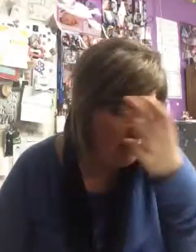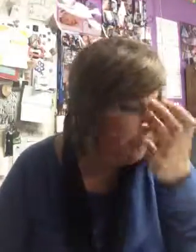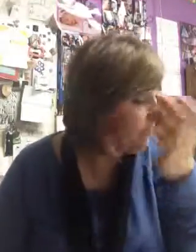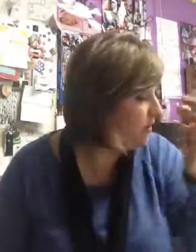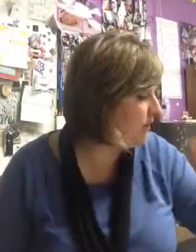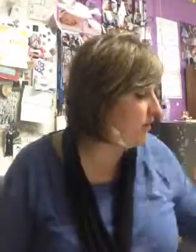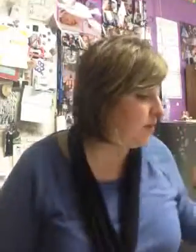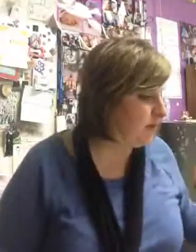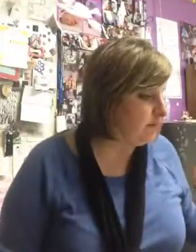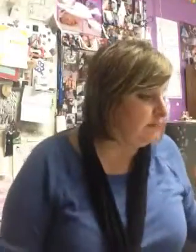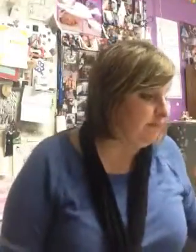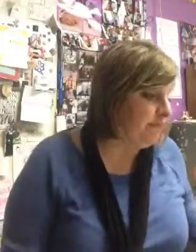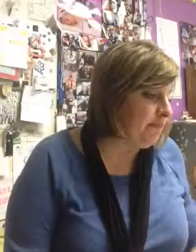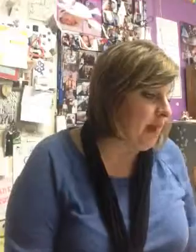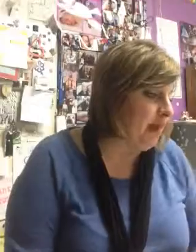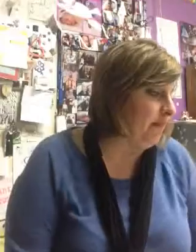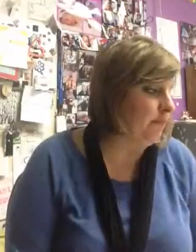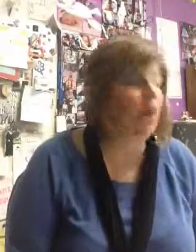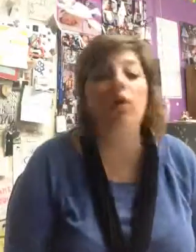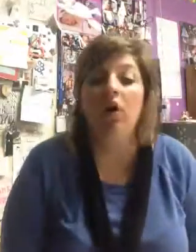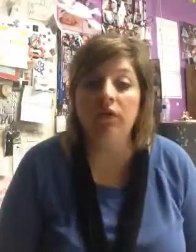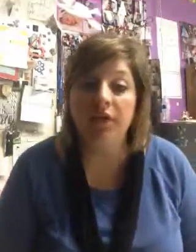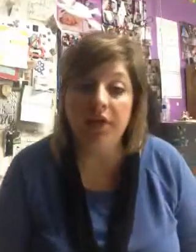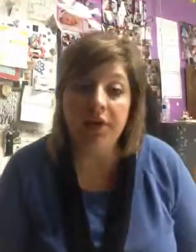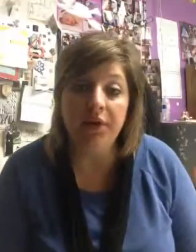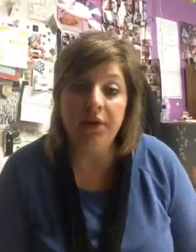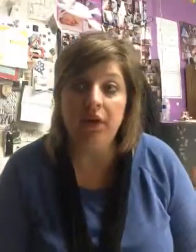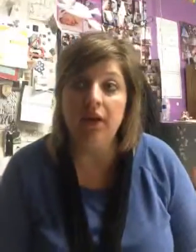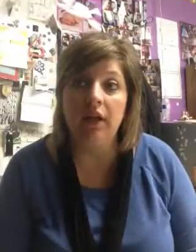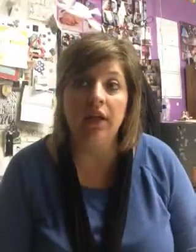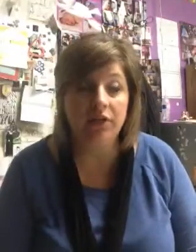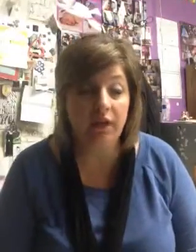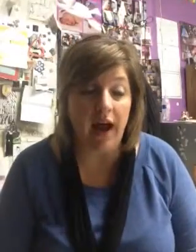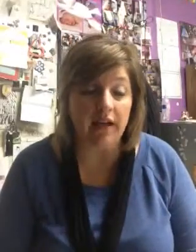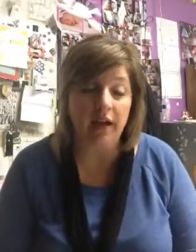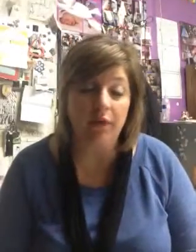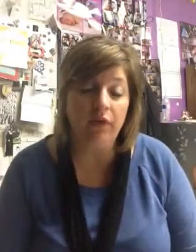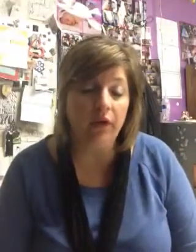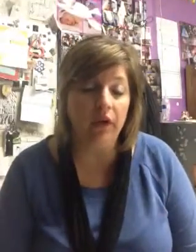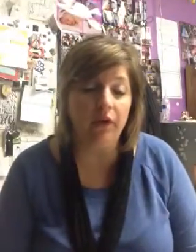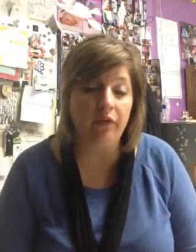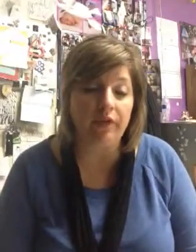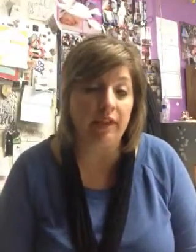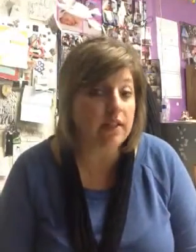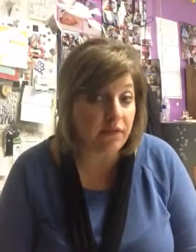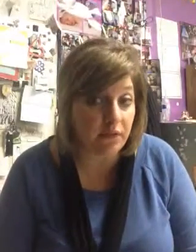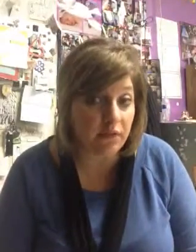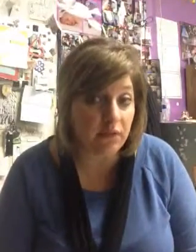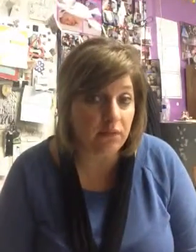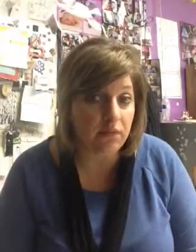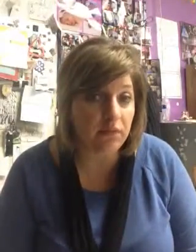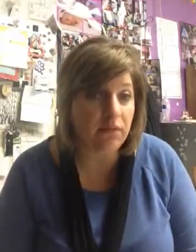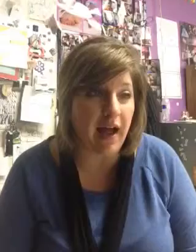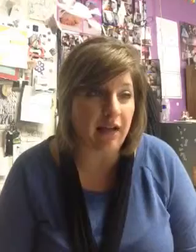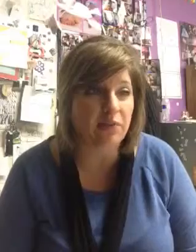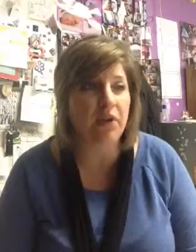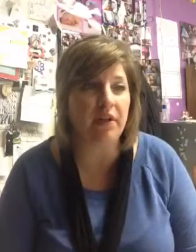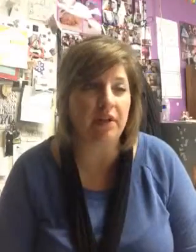able to go over with you each fact. I'm going to go over 6 different facts. Well, no, that's a